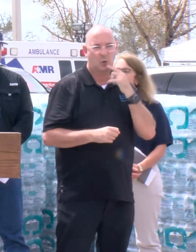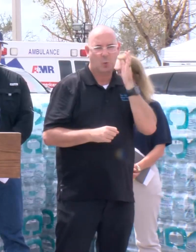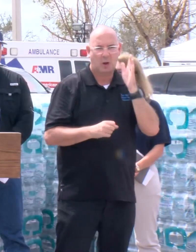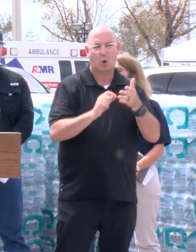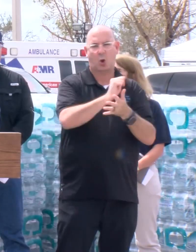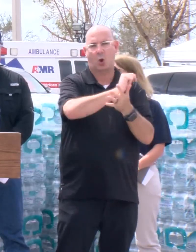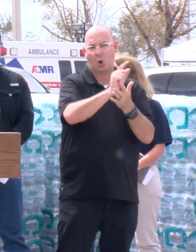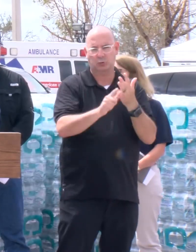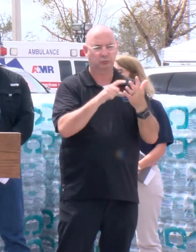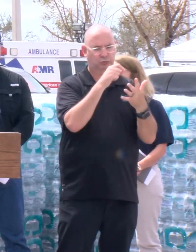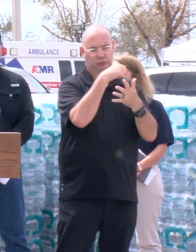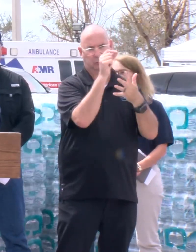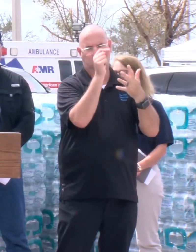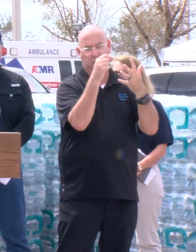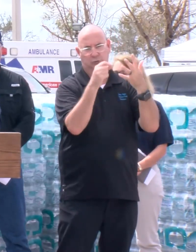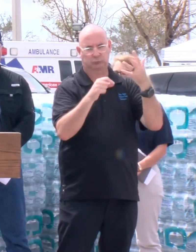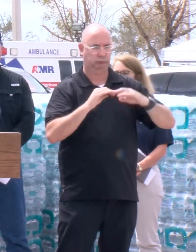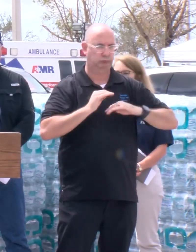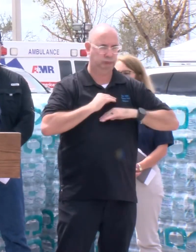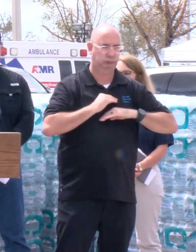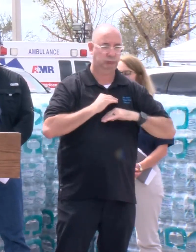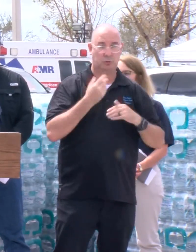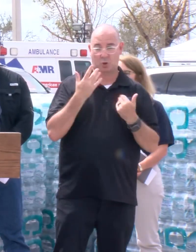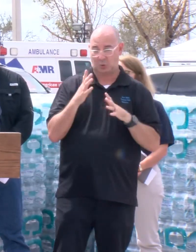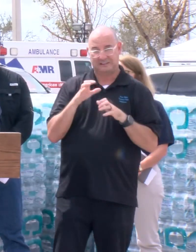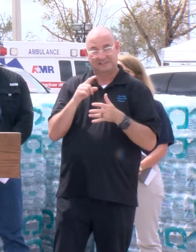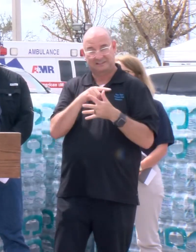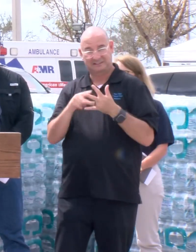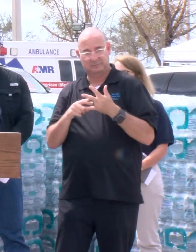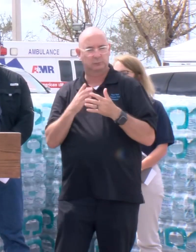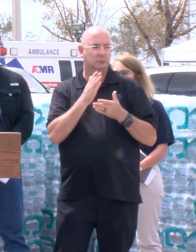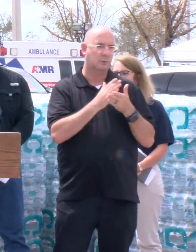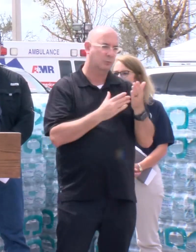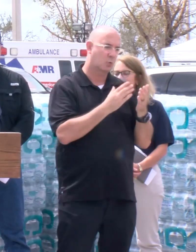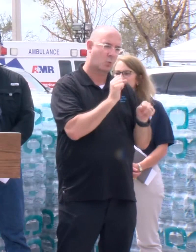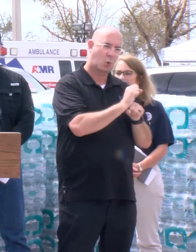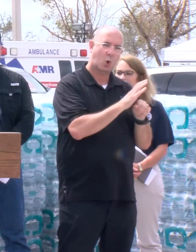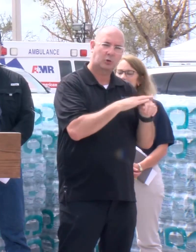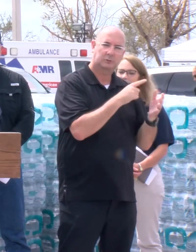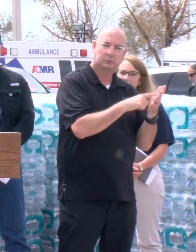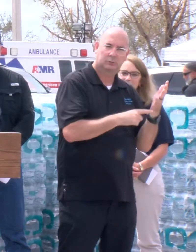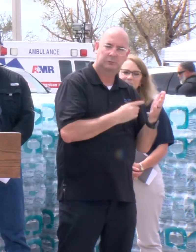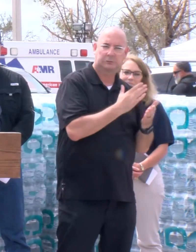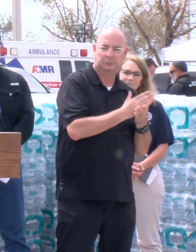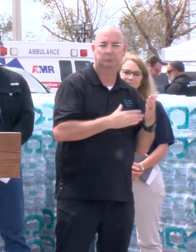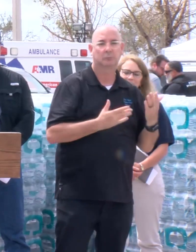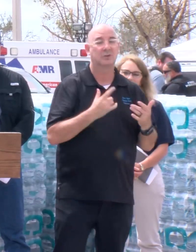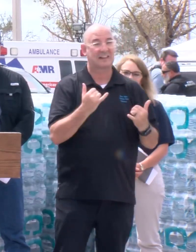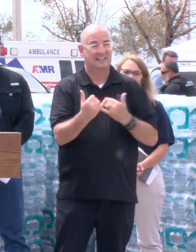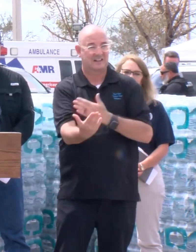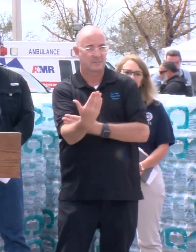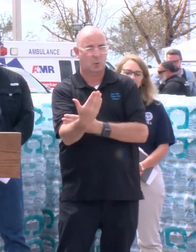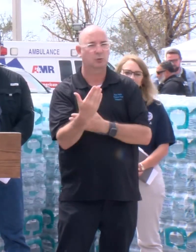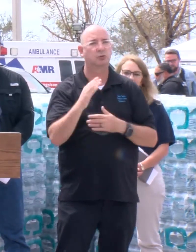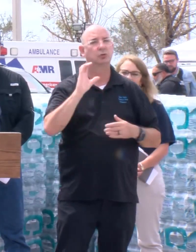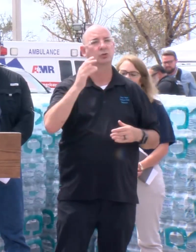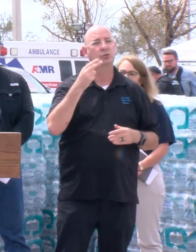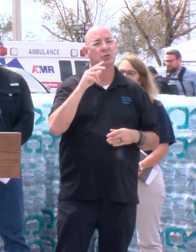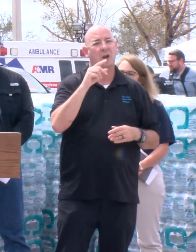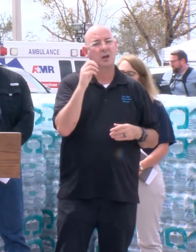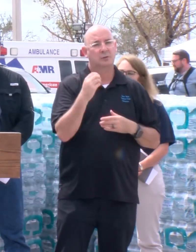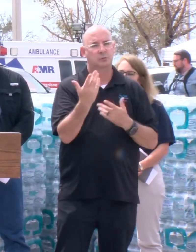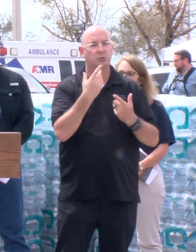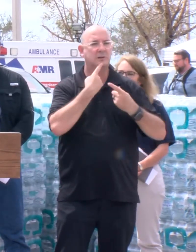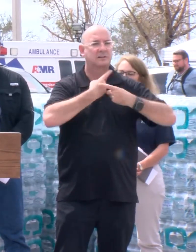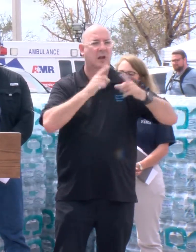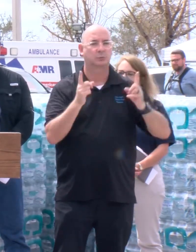they're working on the rest this week. So as a result, this morning, Charlotte County announced that all but 3 of their schools in the